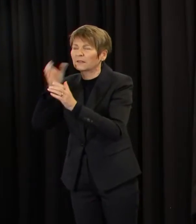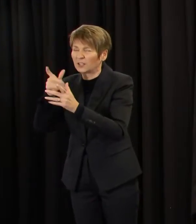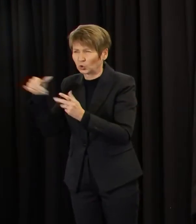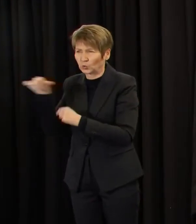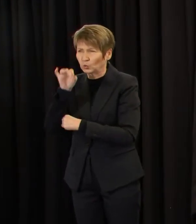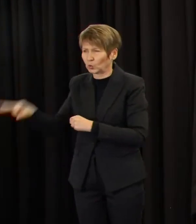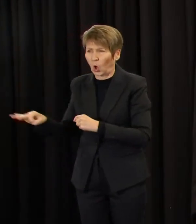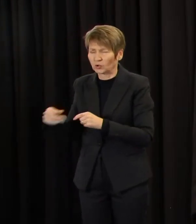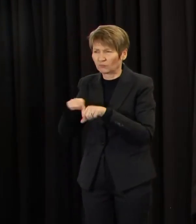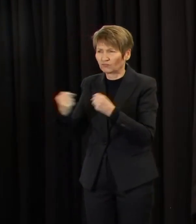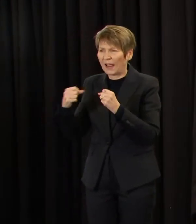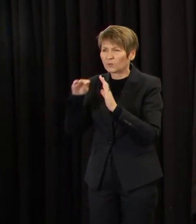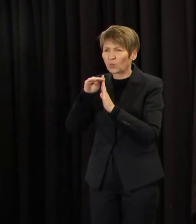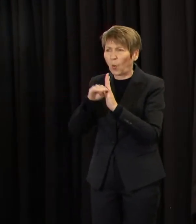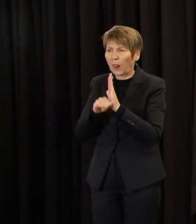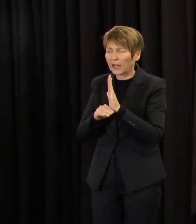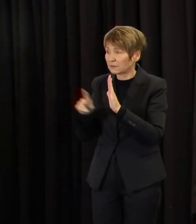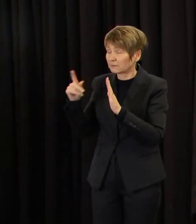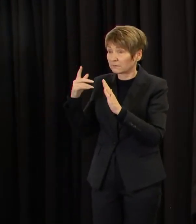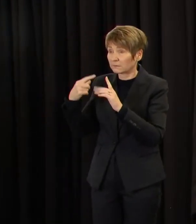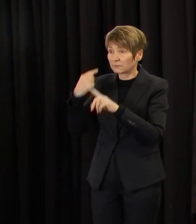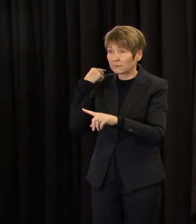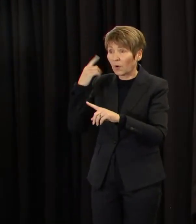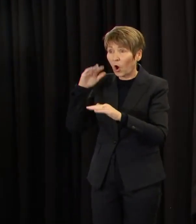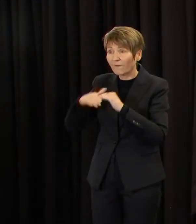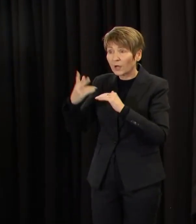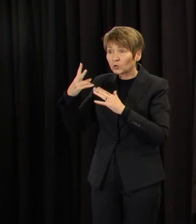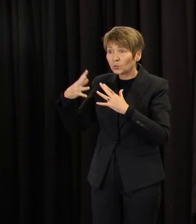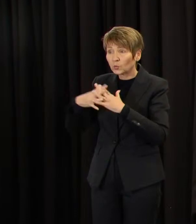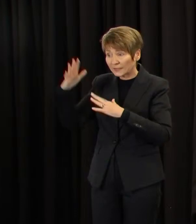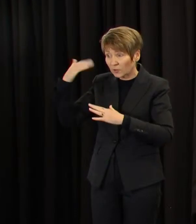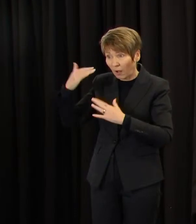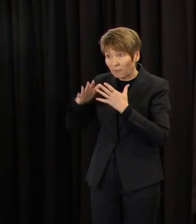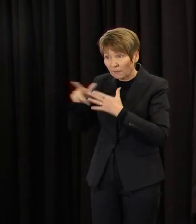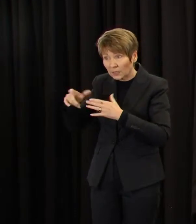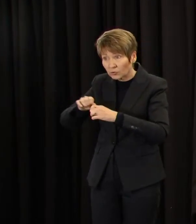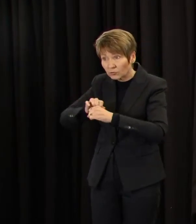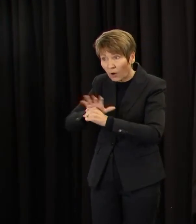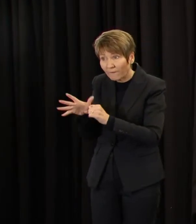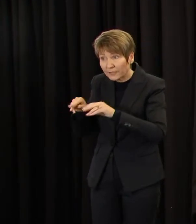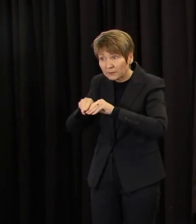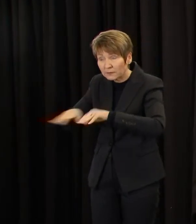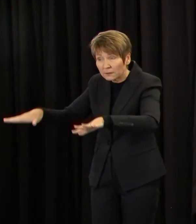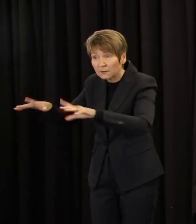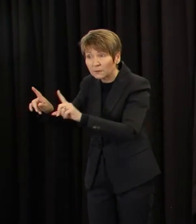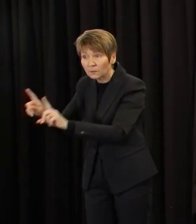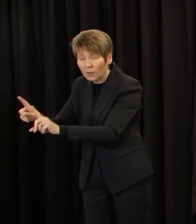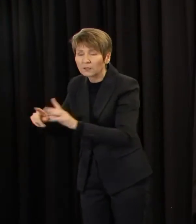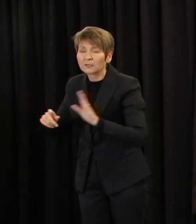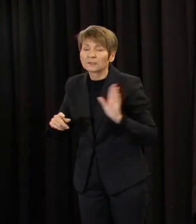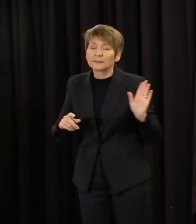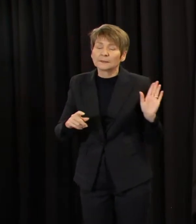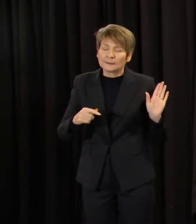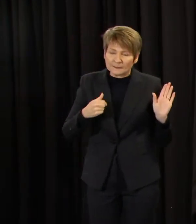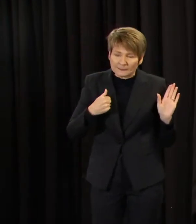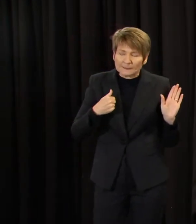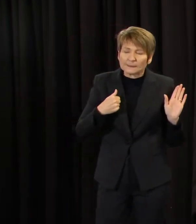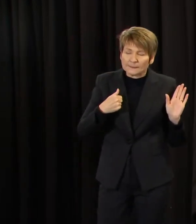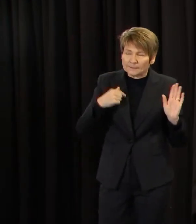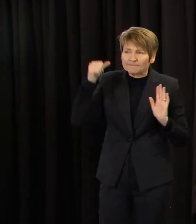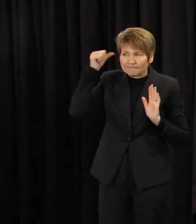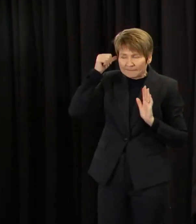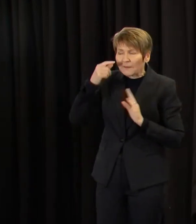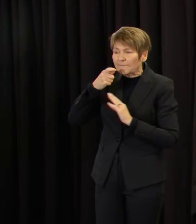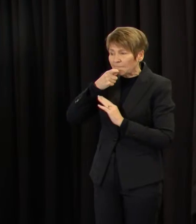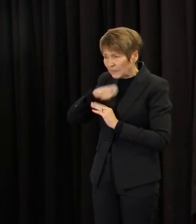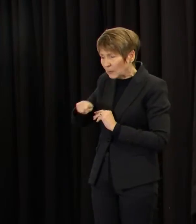over the course of this outbreak. We've certainly seen some cases in that St Kilda East area. We've seen some cases in the inner north. We